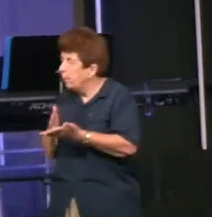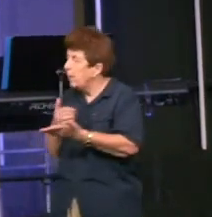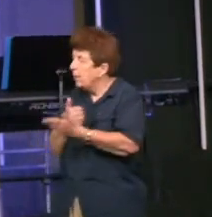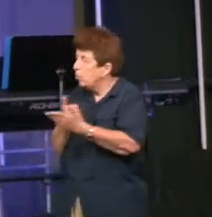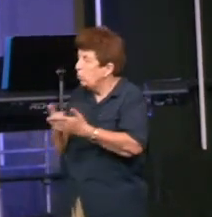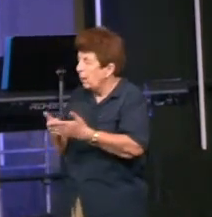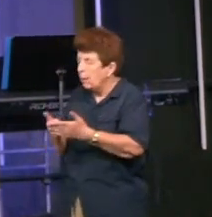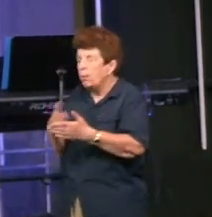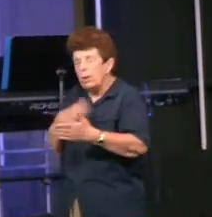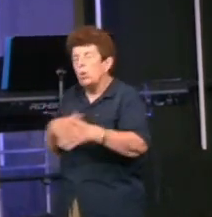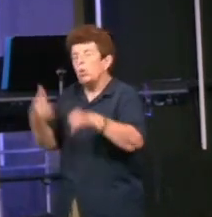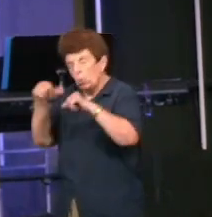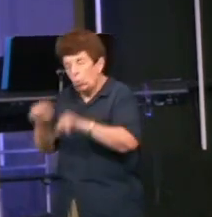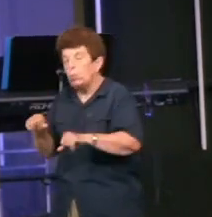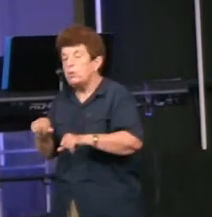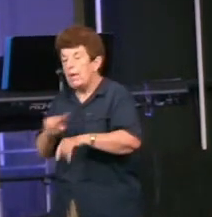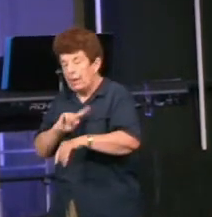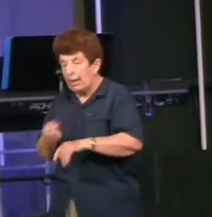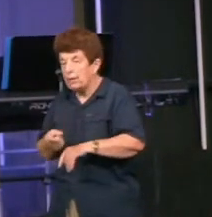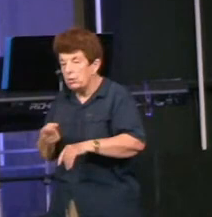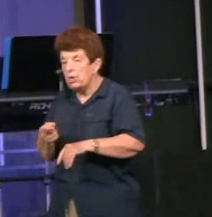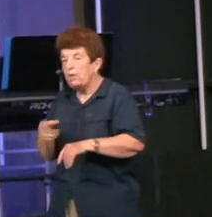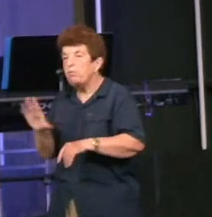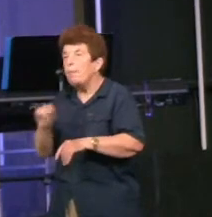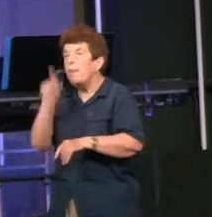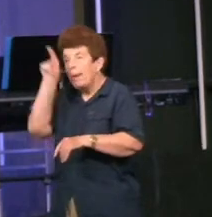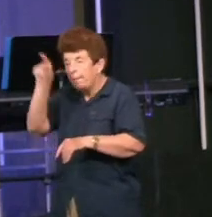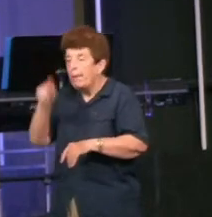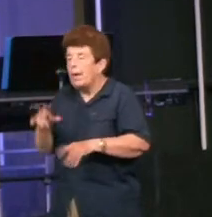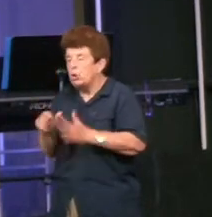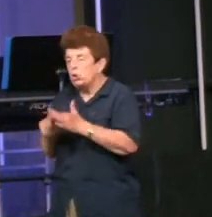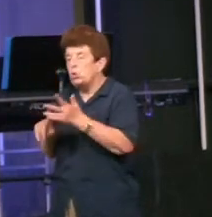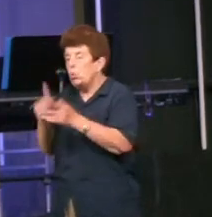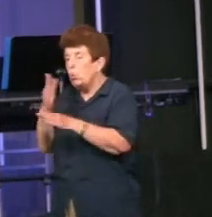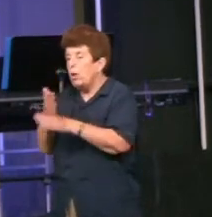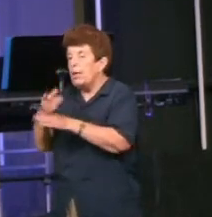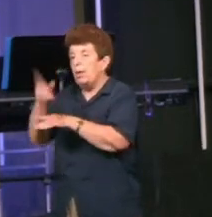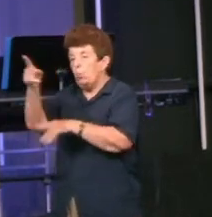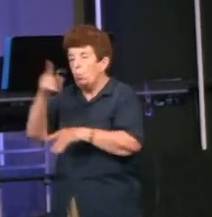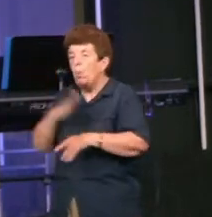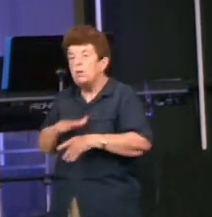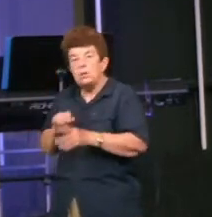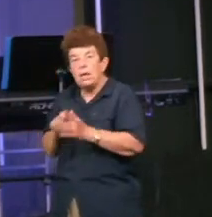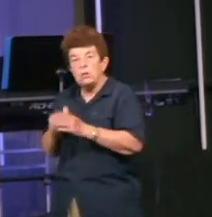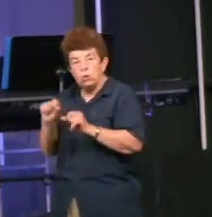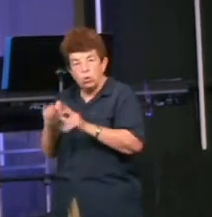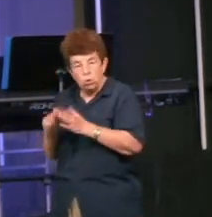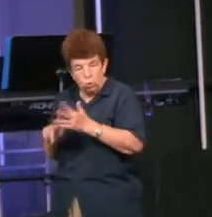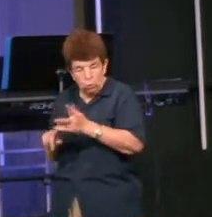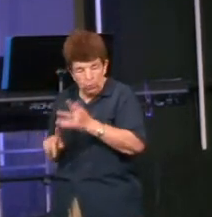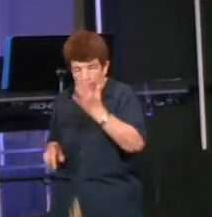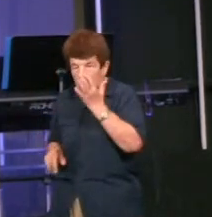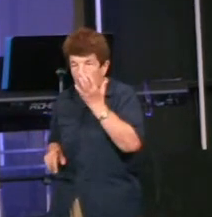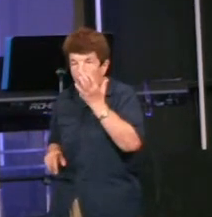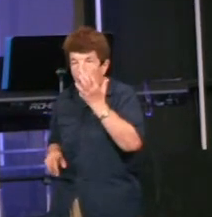regularly, but we need to use that energy to go out and do the things that he calls us to do.